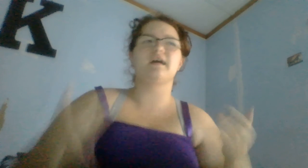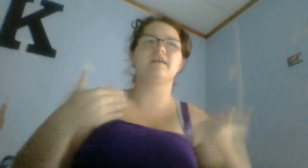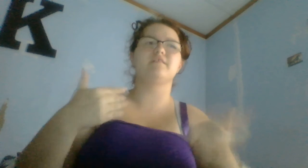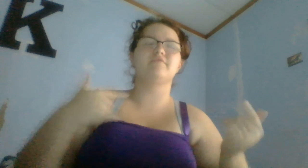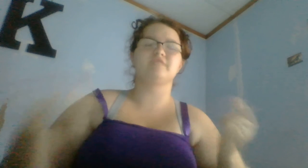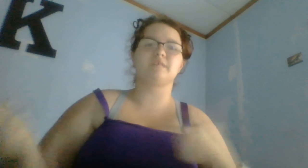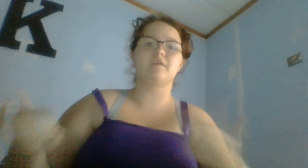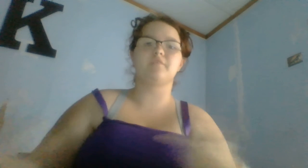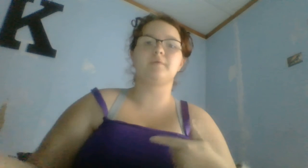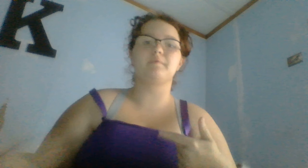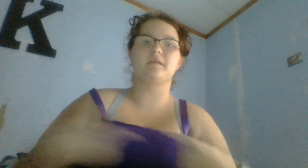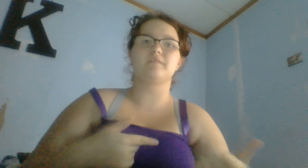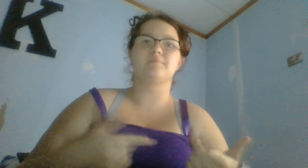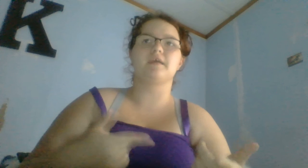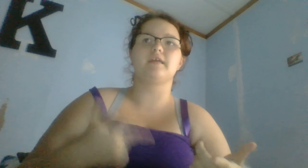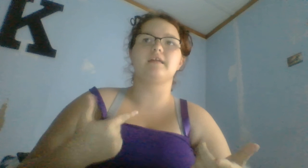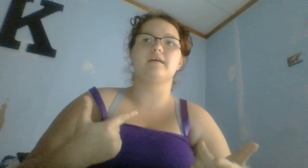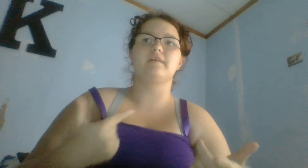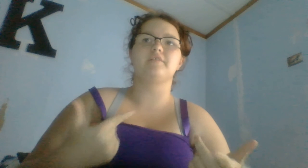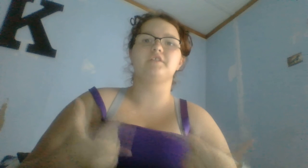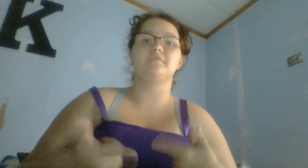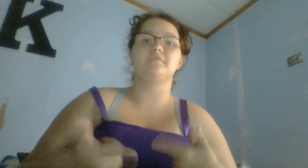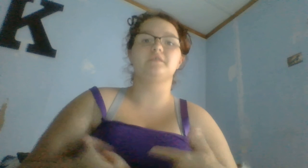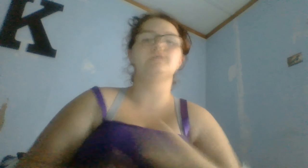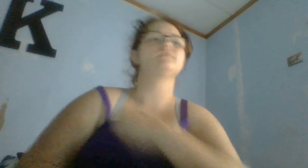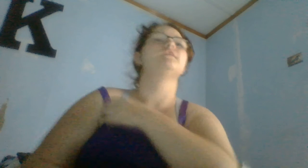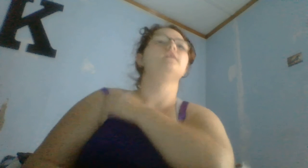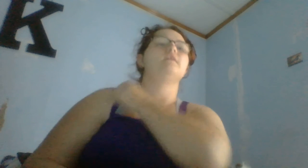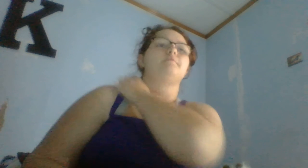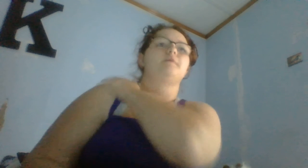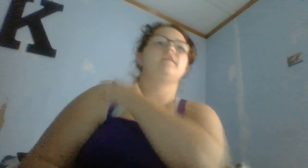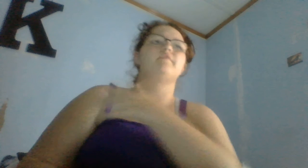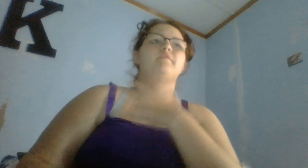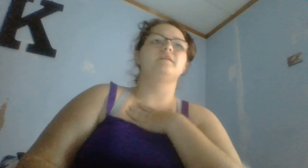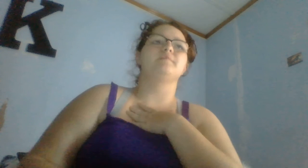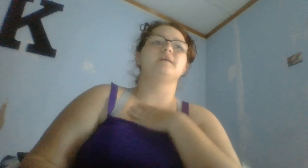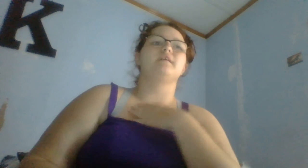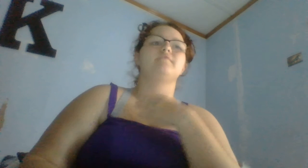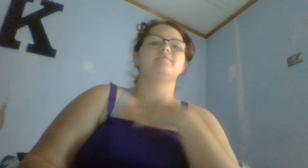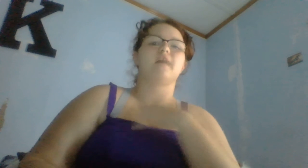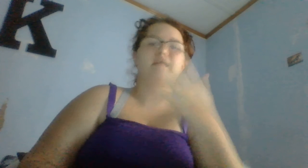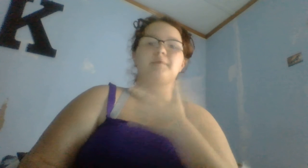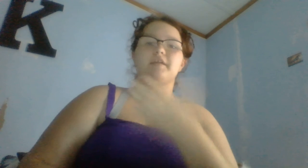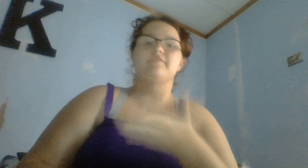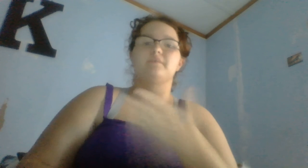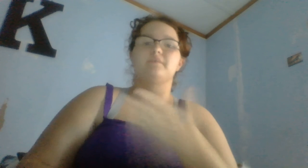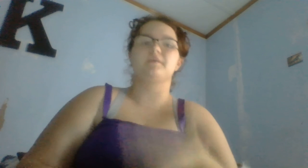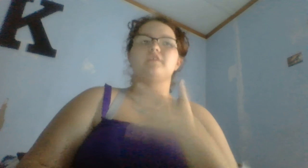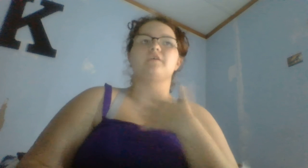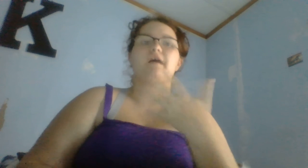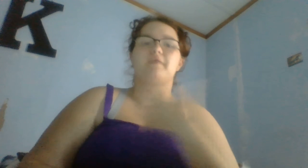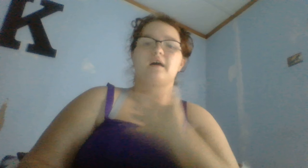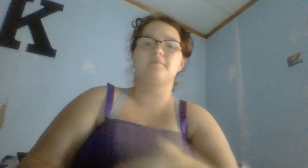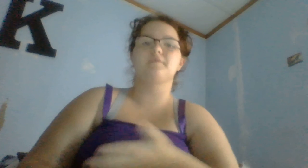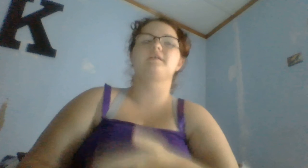i don't some other people get paid every two weeks but with me i get paid every week so how i'm doing